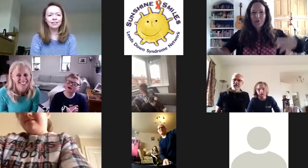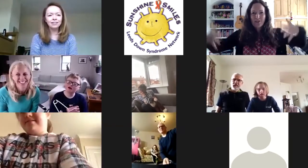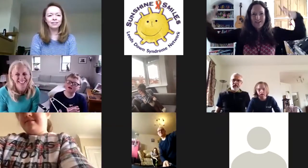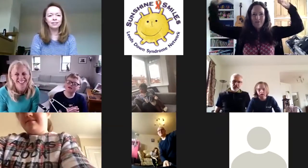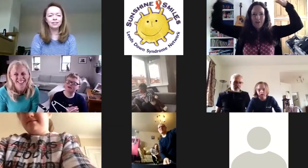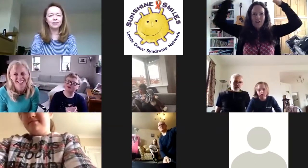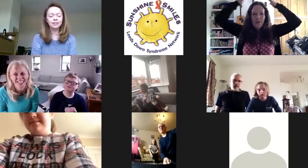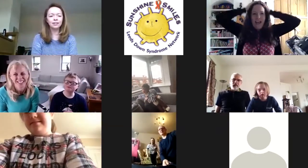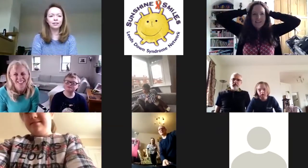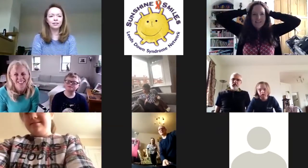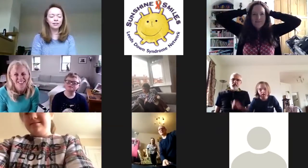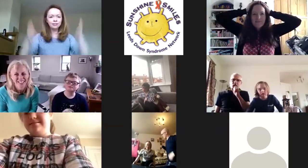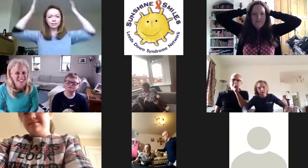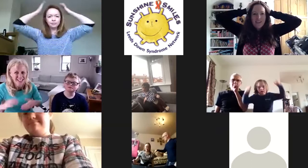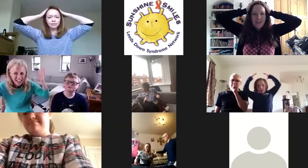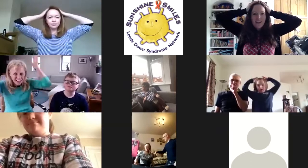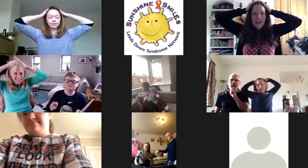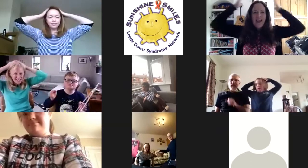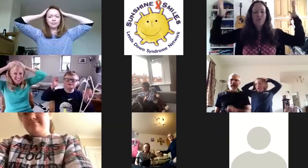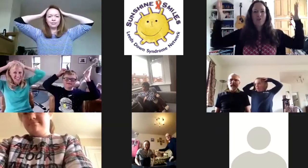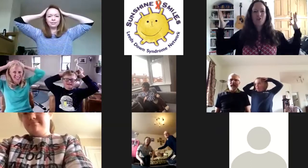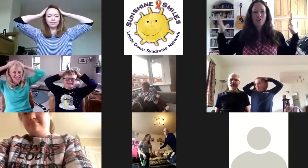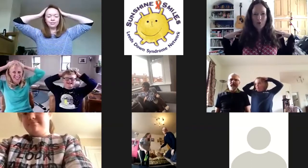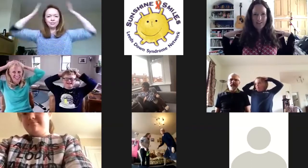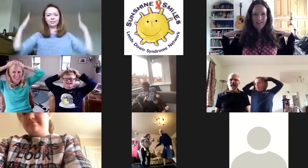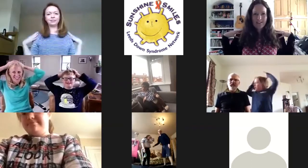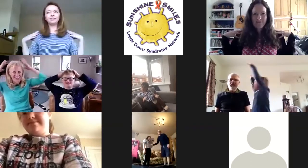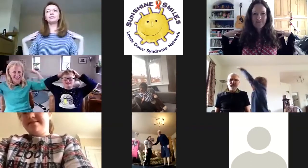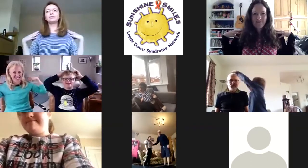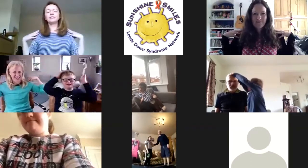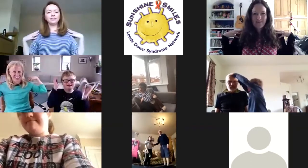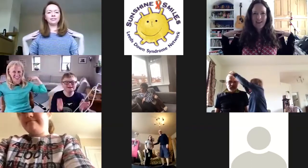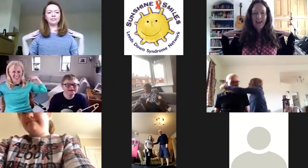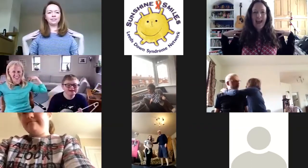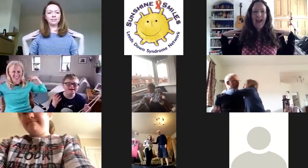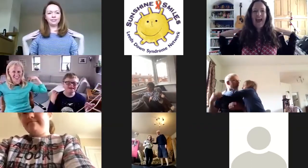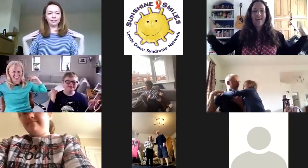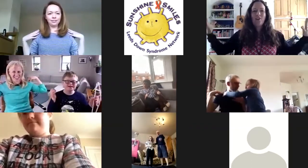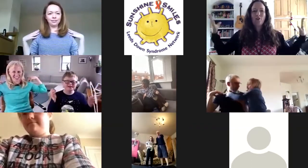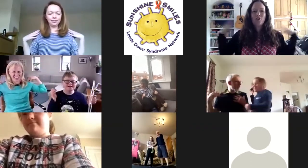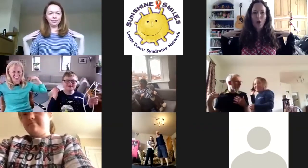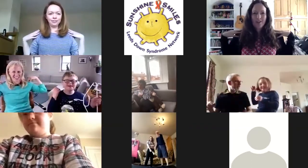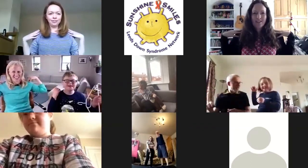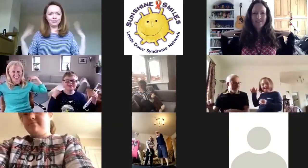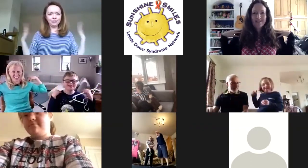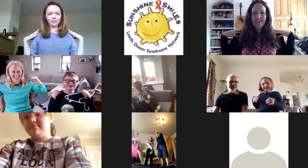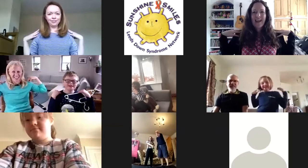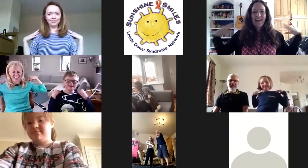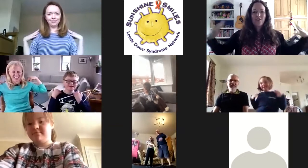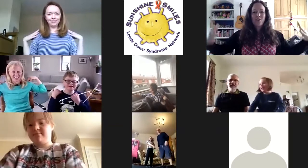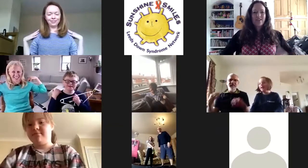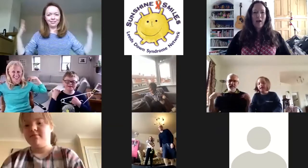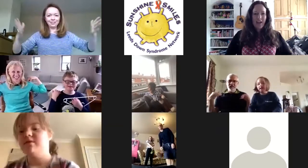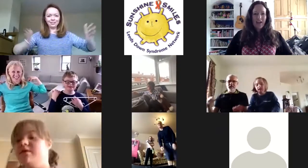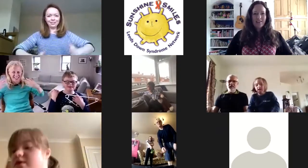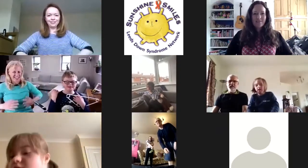before, you just need to find your head and your shoulders, and then your shoulders and